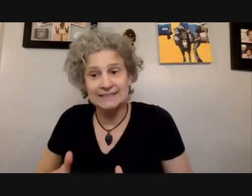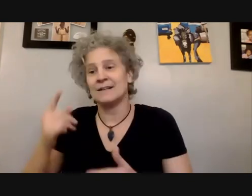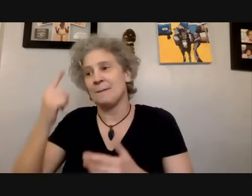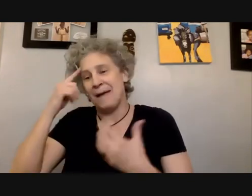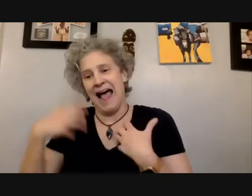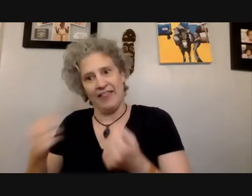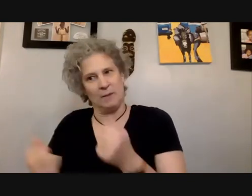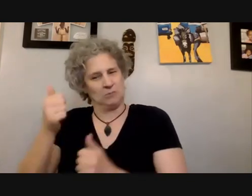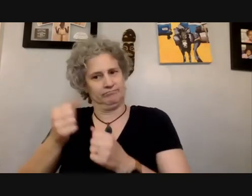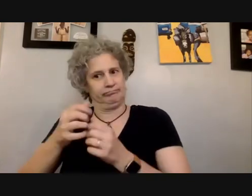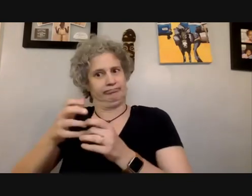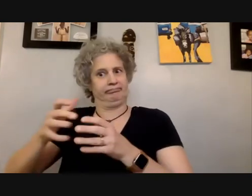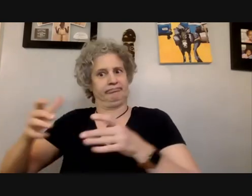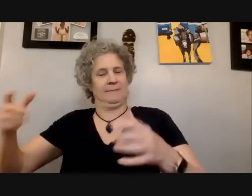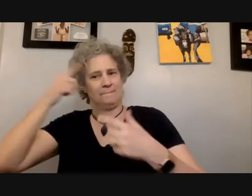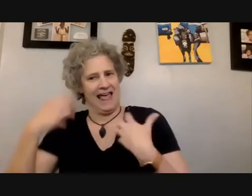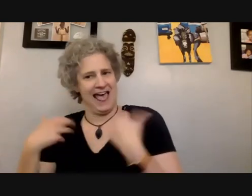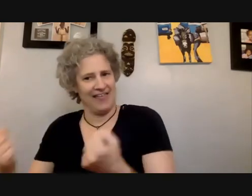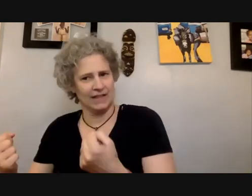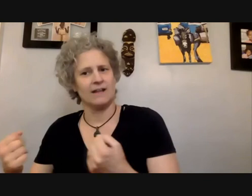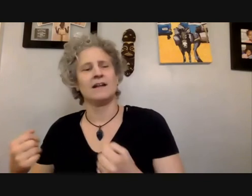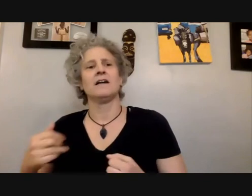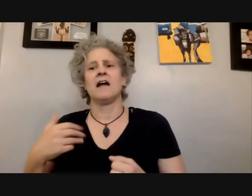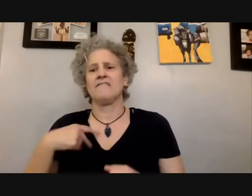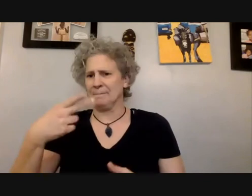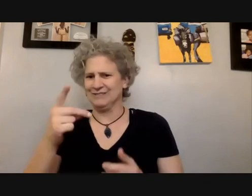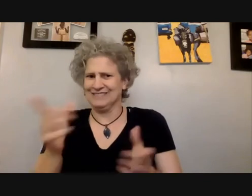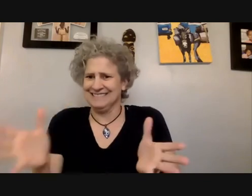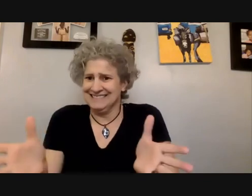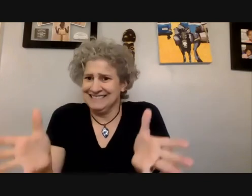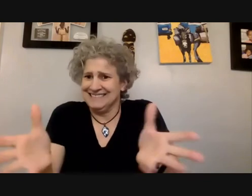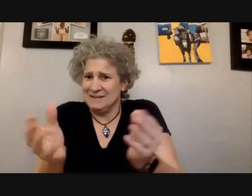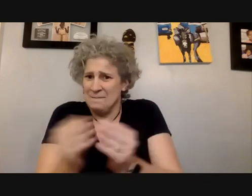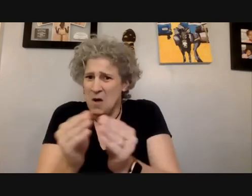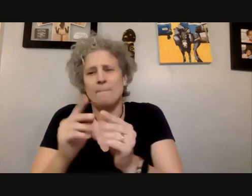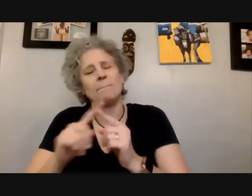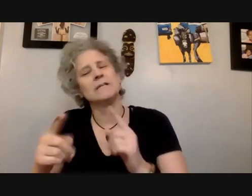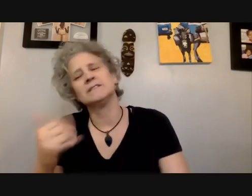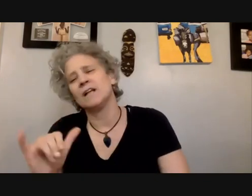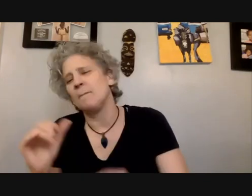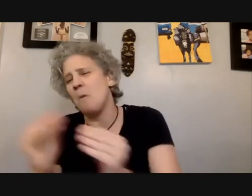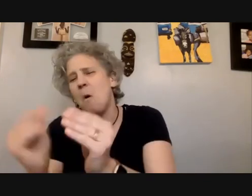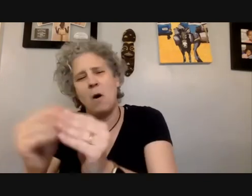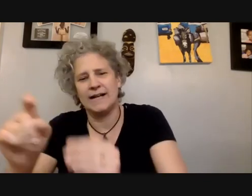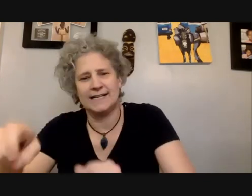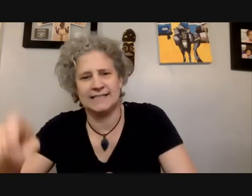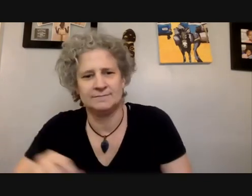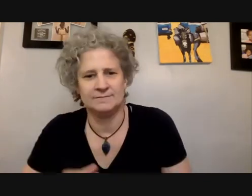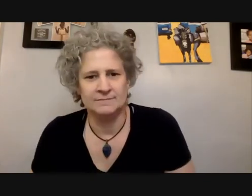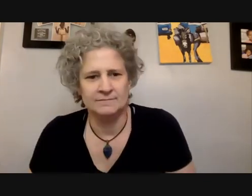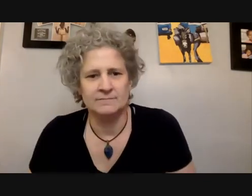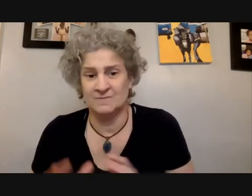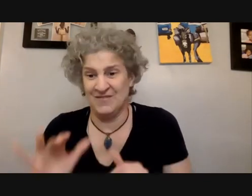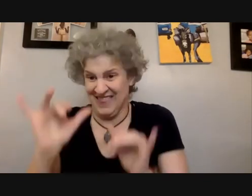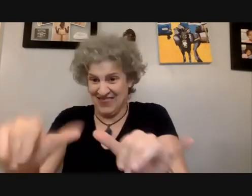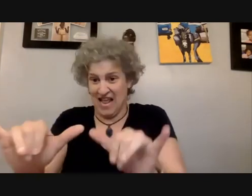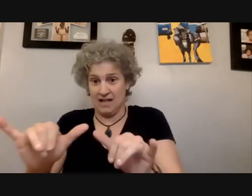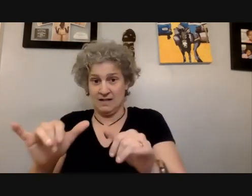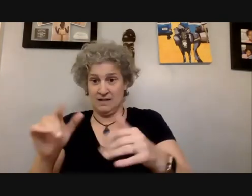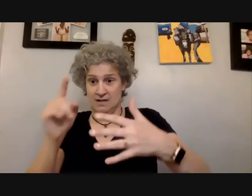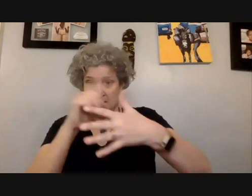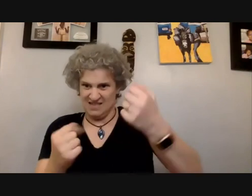deaf medical professionals, deaf doctors, psychiatrists, counselors, people with PhDs. We still need